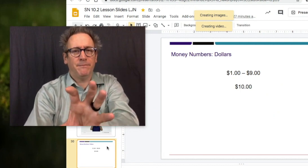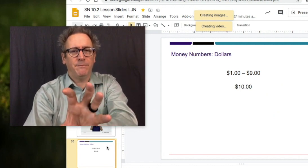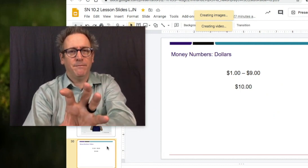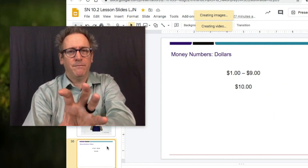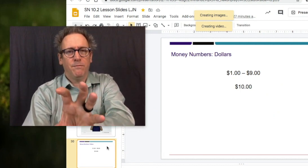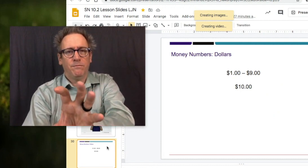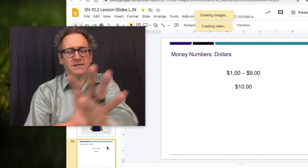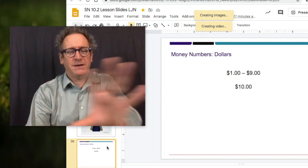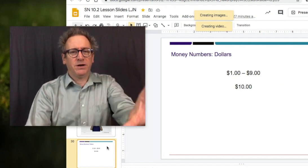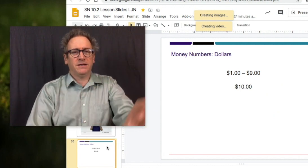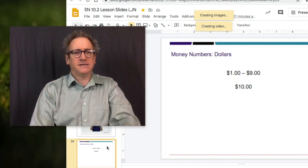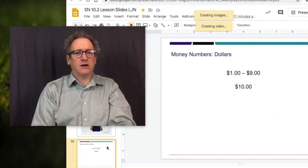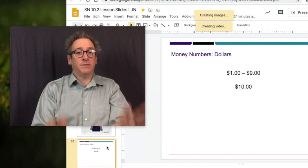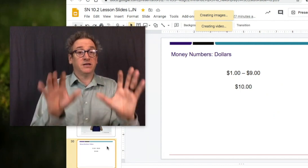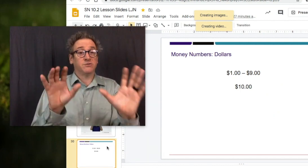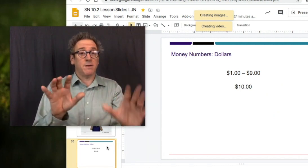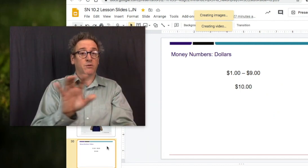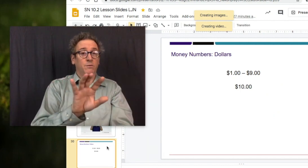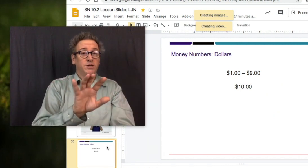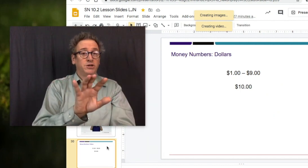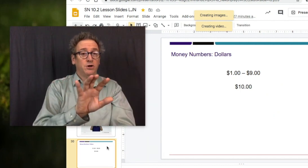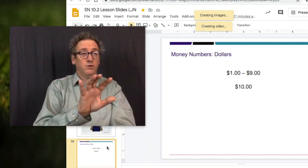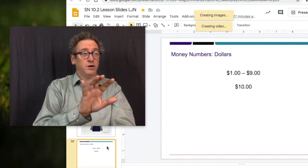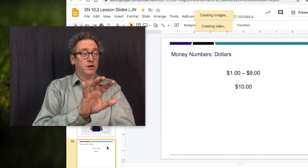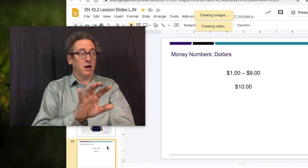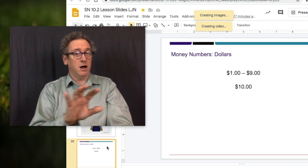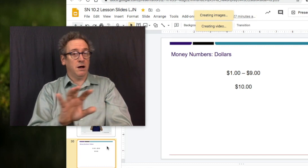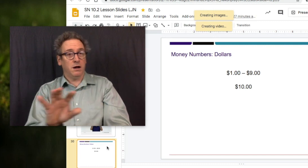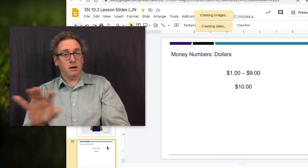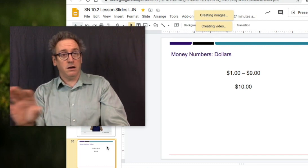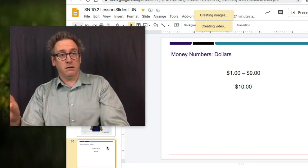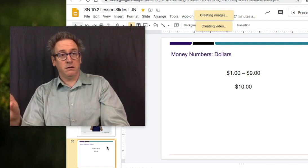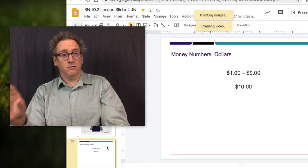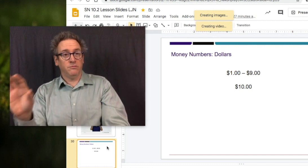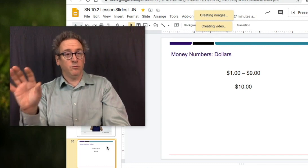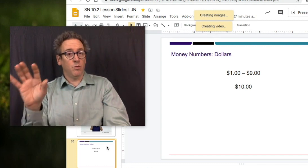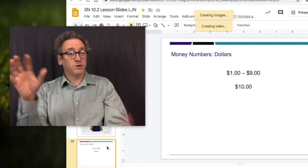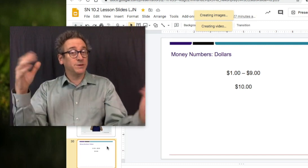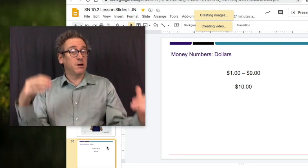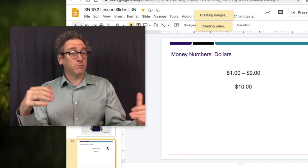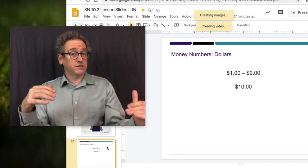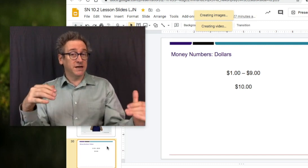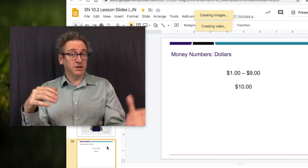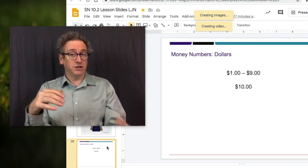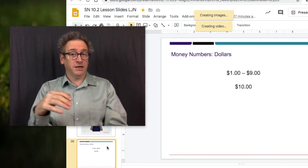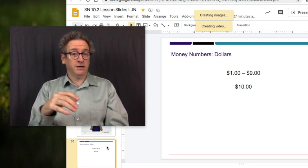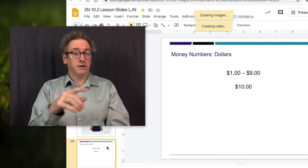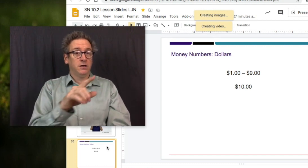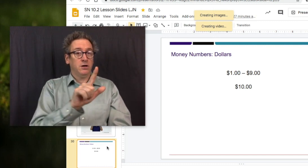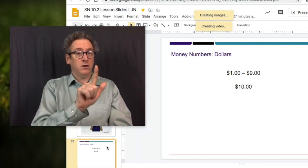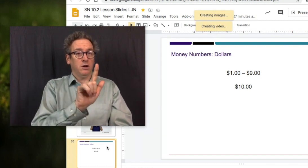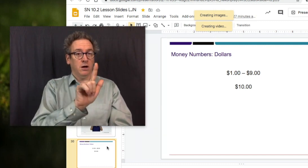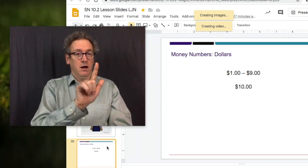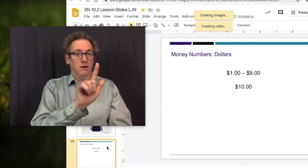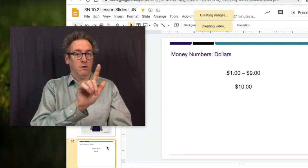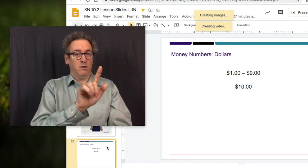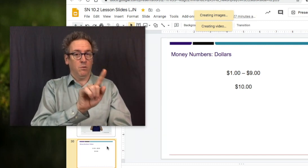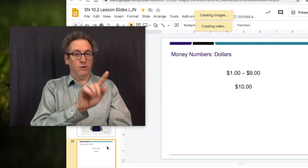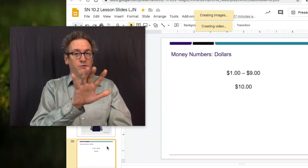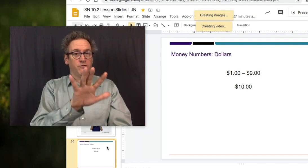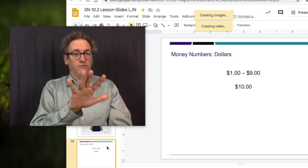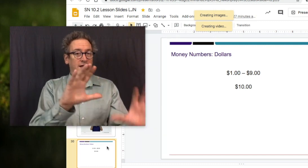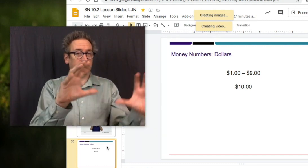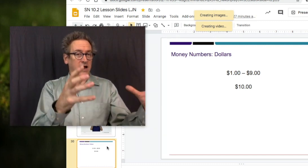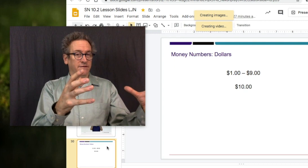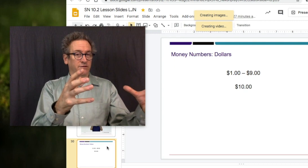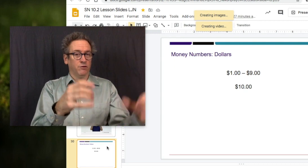I separated these out because remember when we showed, when we were doing numbers initially, 1